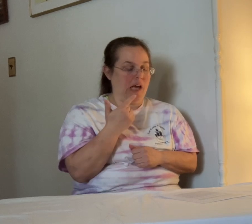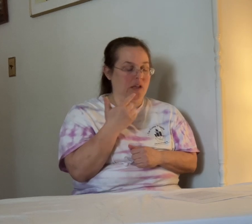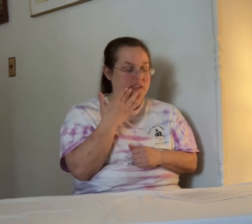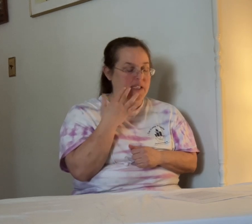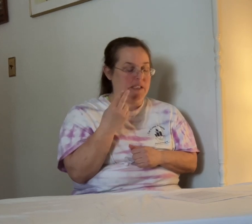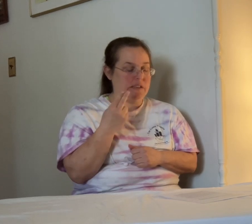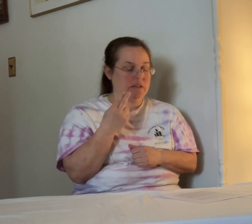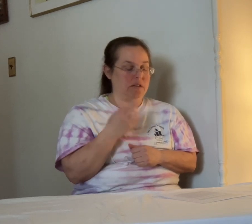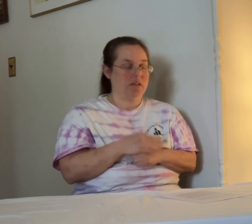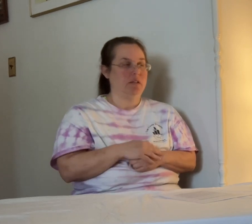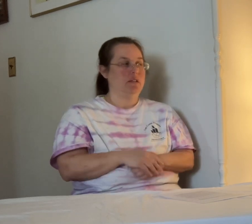CLTs.